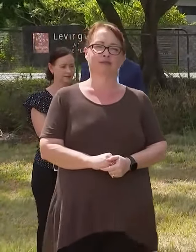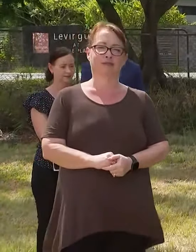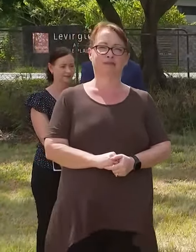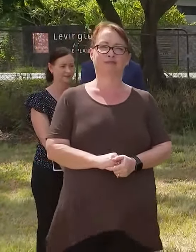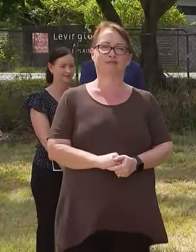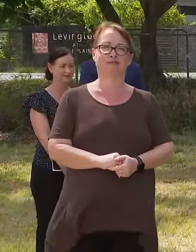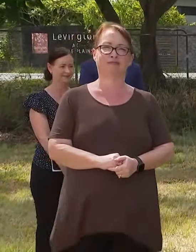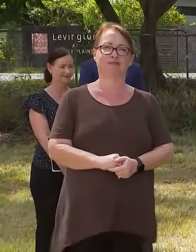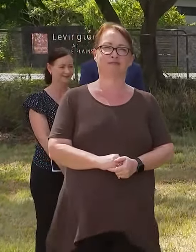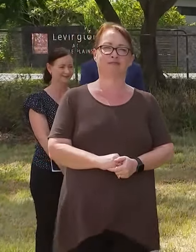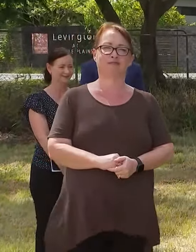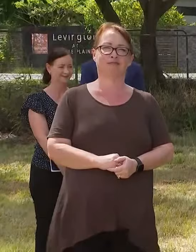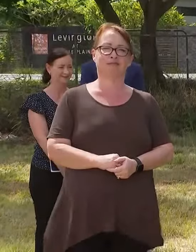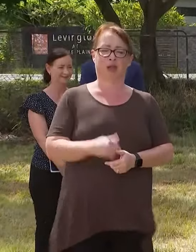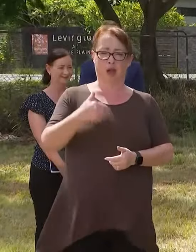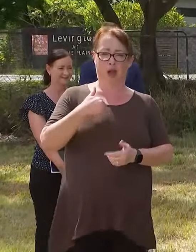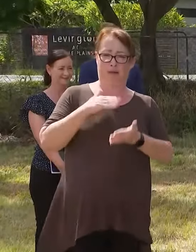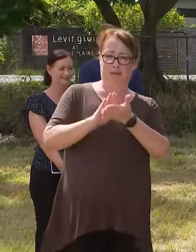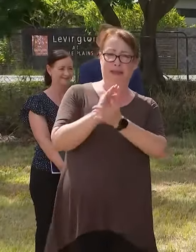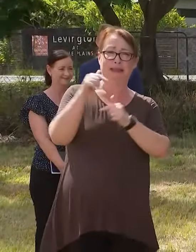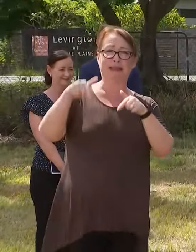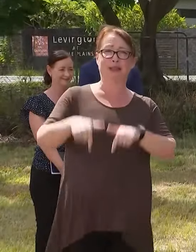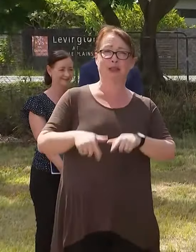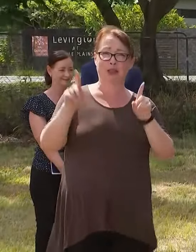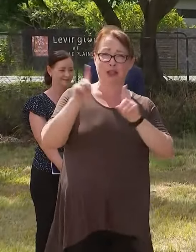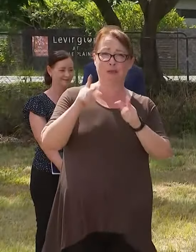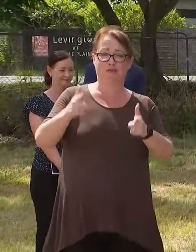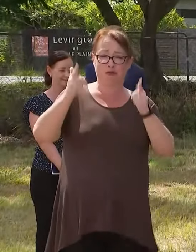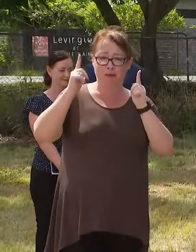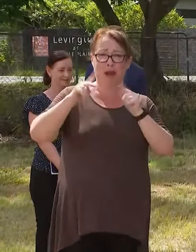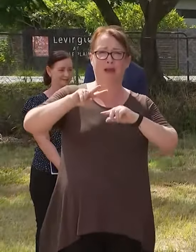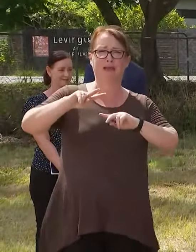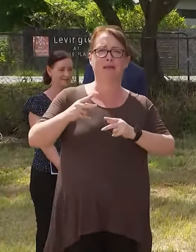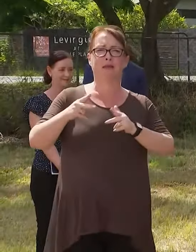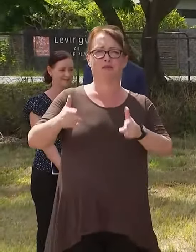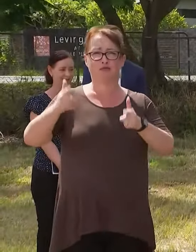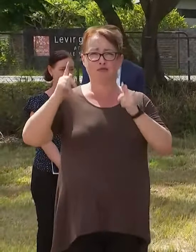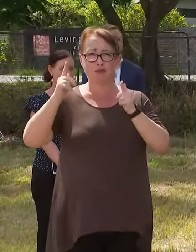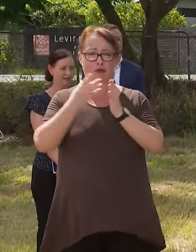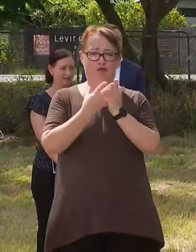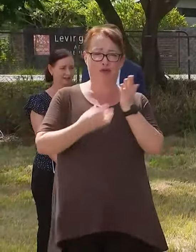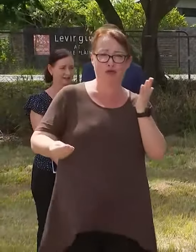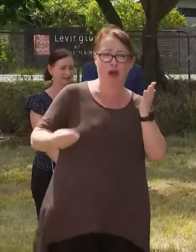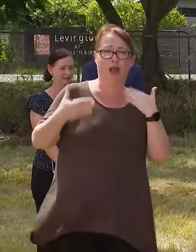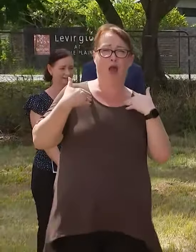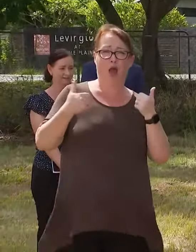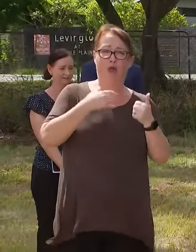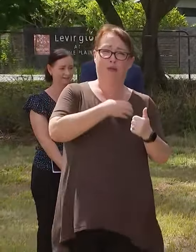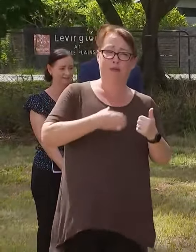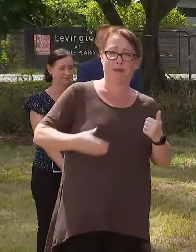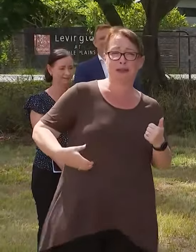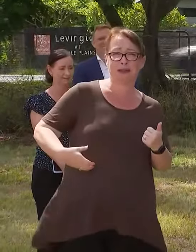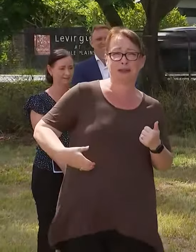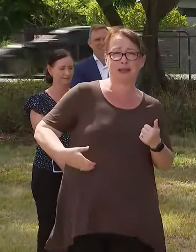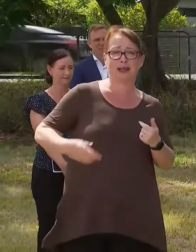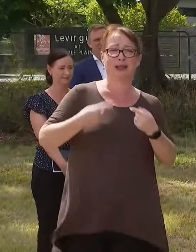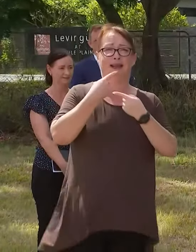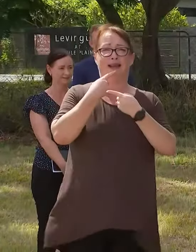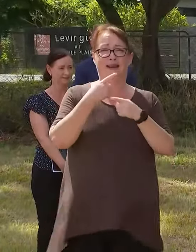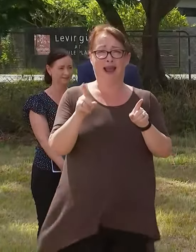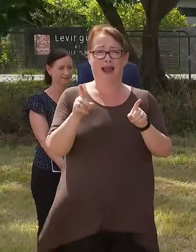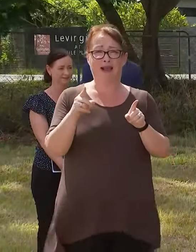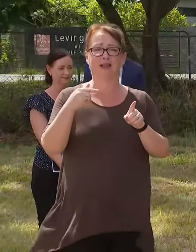Thank you, Premier. I'm so pleased to be here today with the Premier, Deputy Premier, Treasurer and Health Minister to announce that